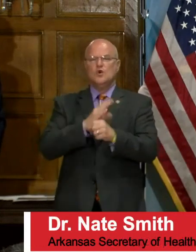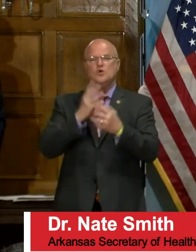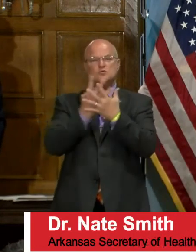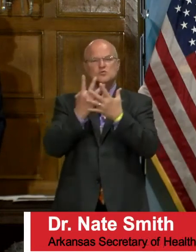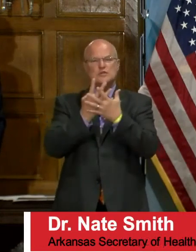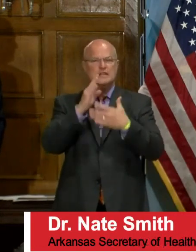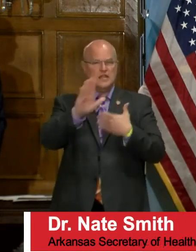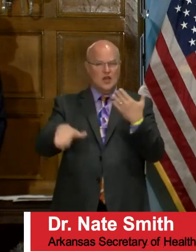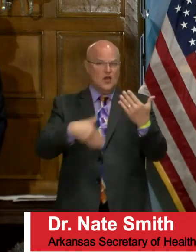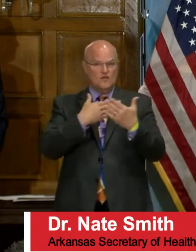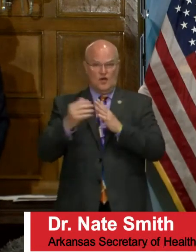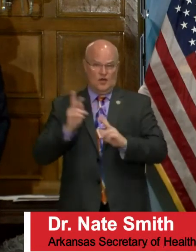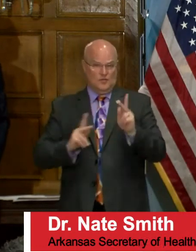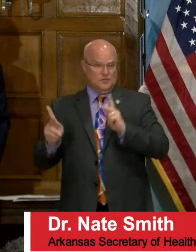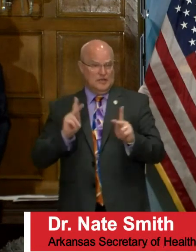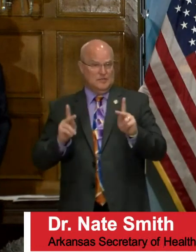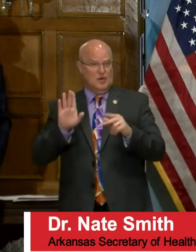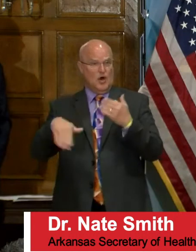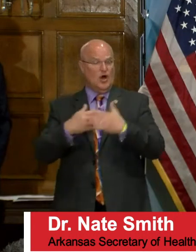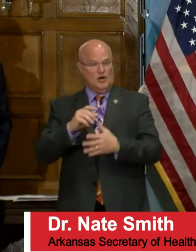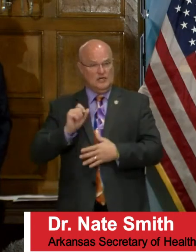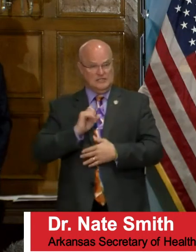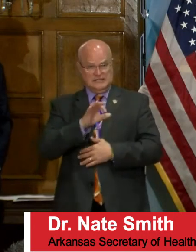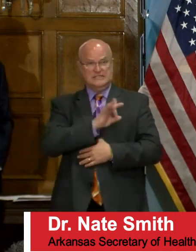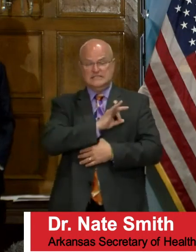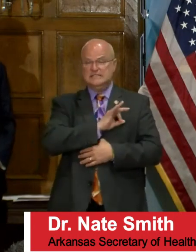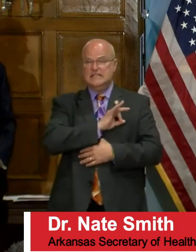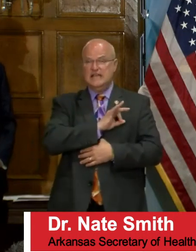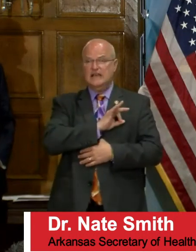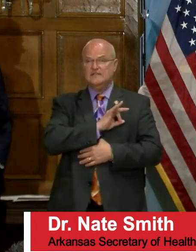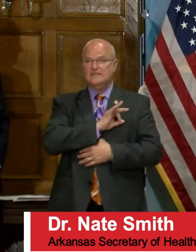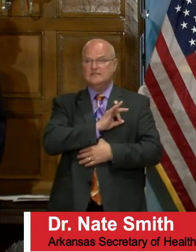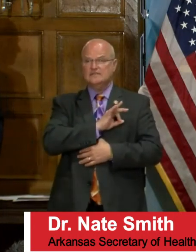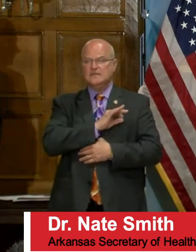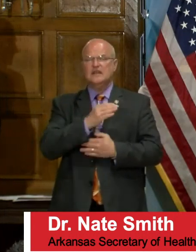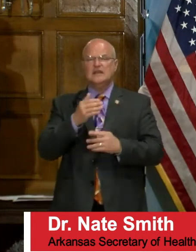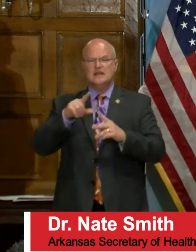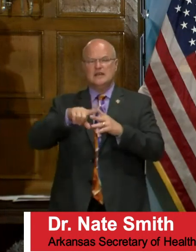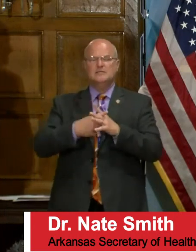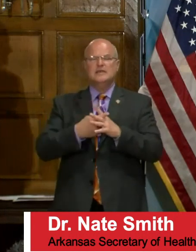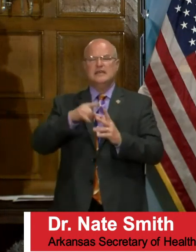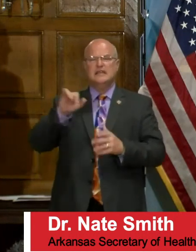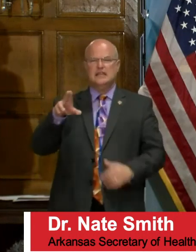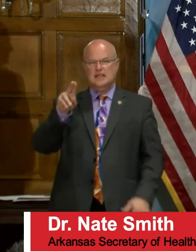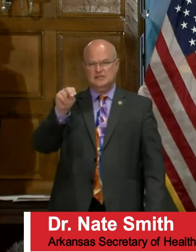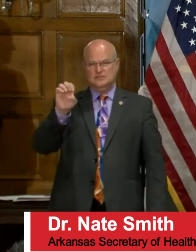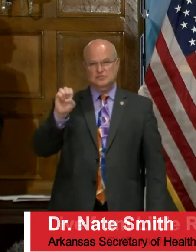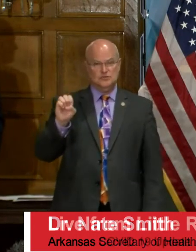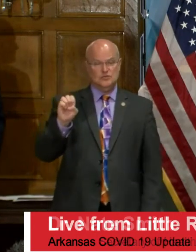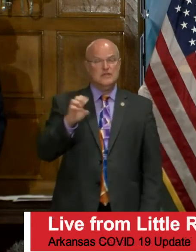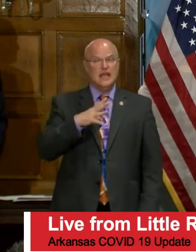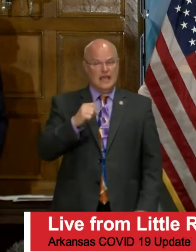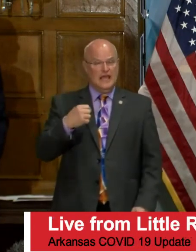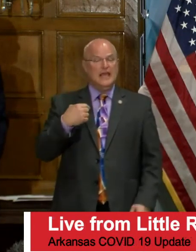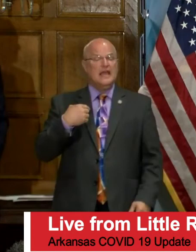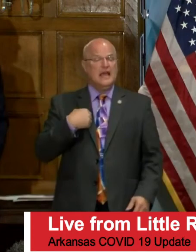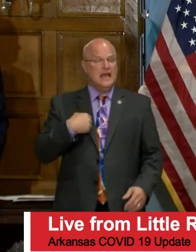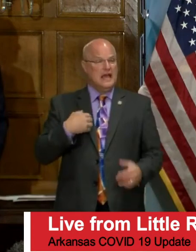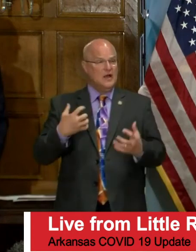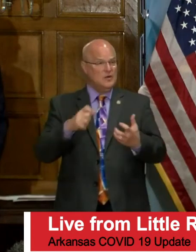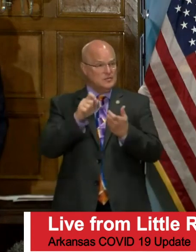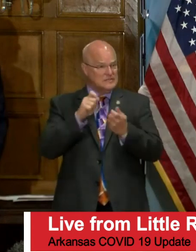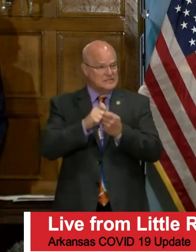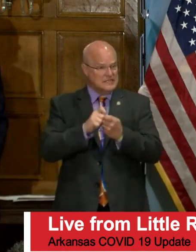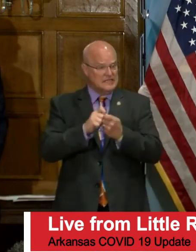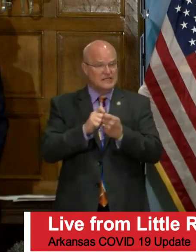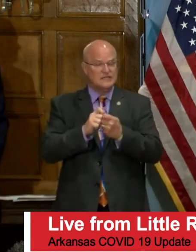screening of all residents and all staff come the beginning of next month. And I want to